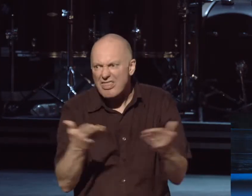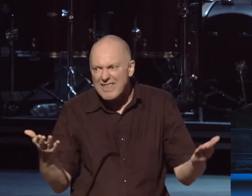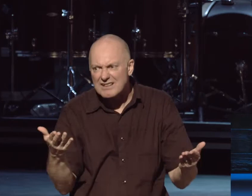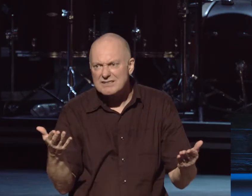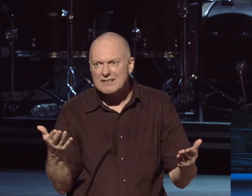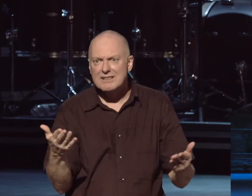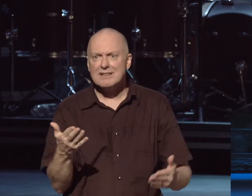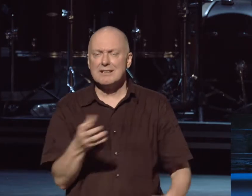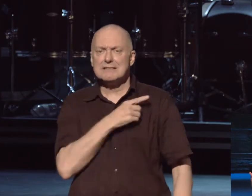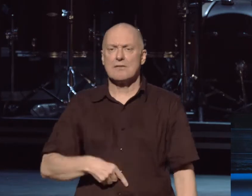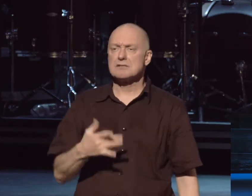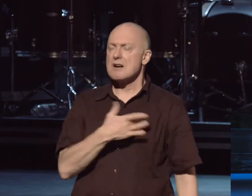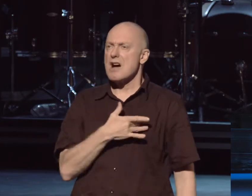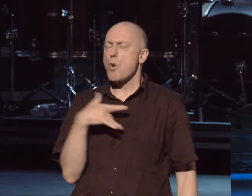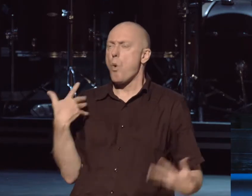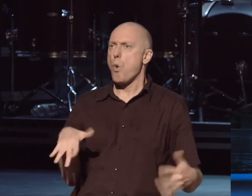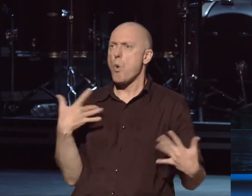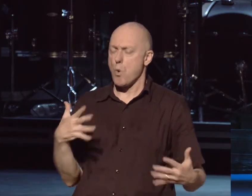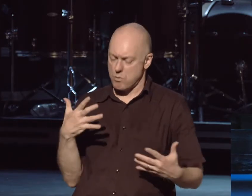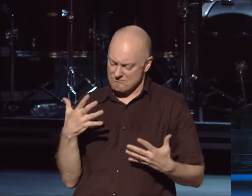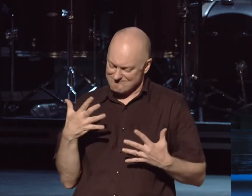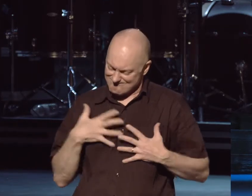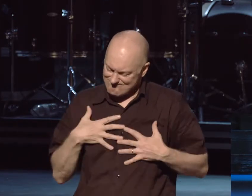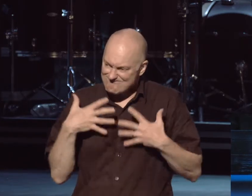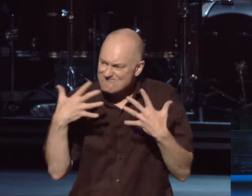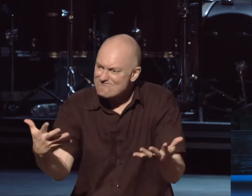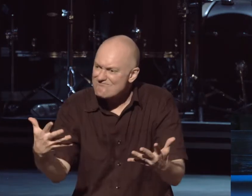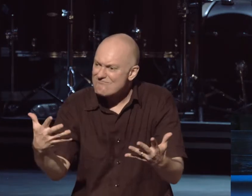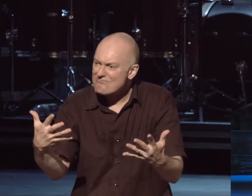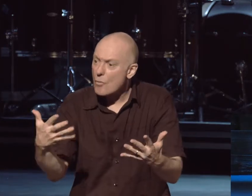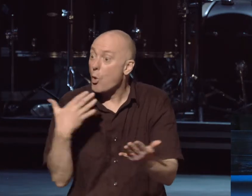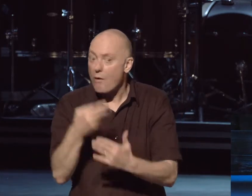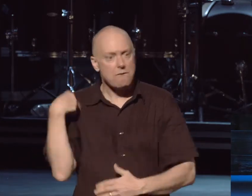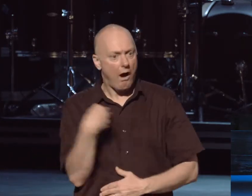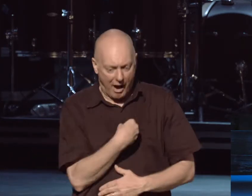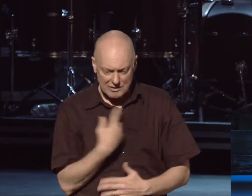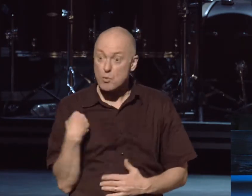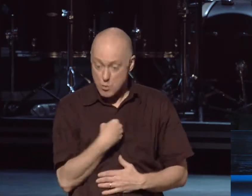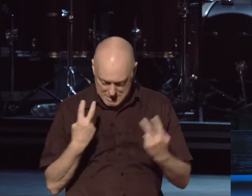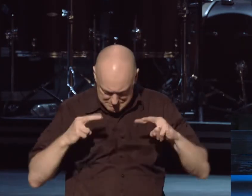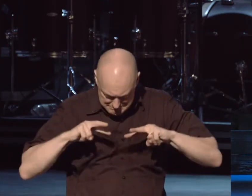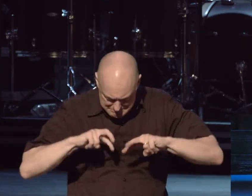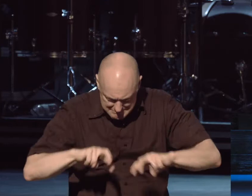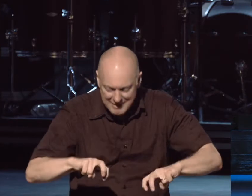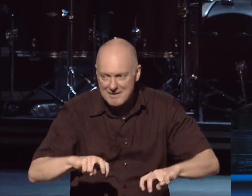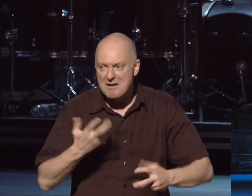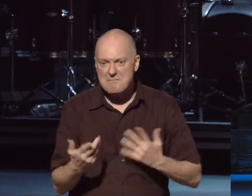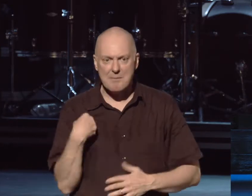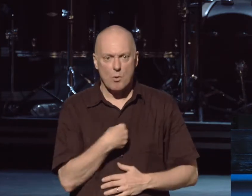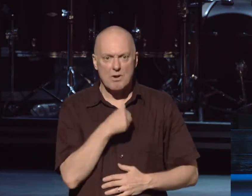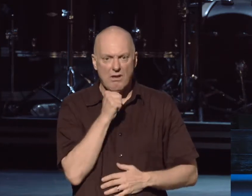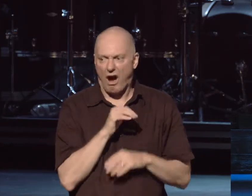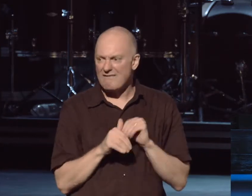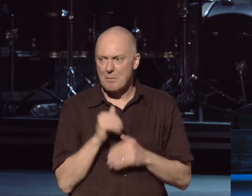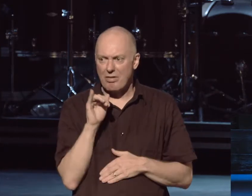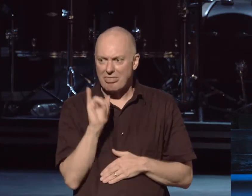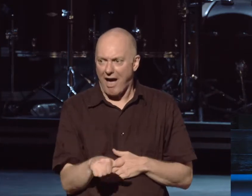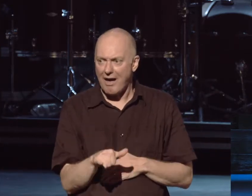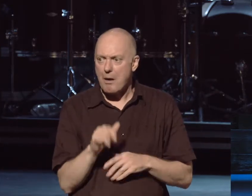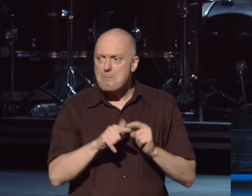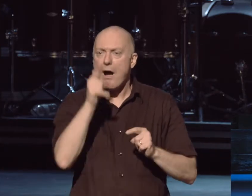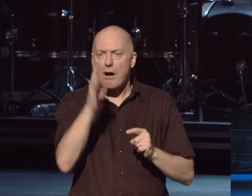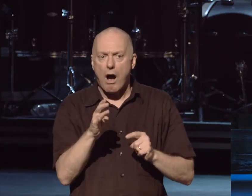hard things and a heart that David puts out on the table and on paper for us to examine in a way that we probably would be very uncomfortable if it was